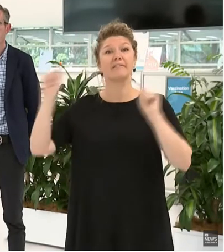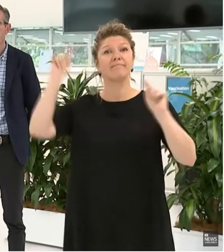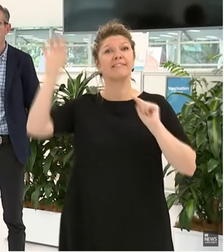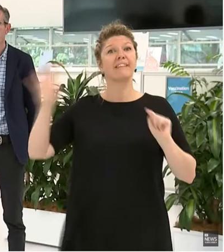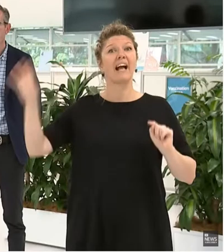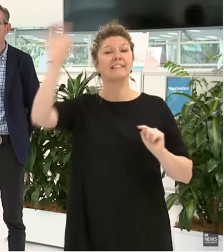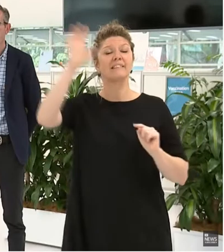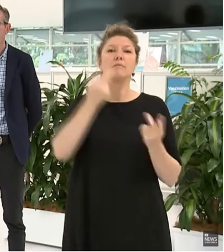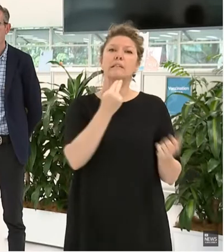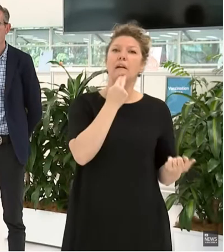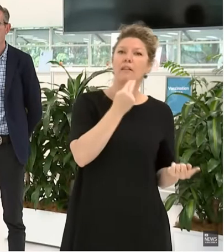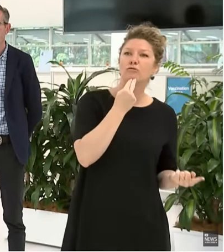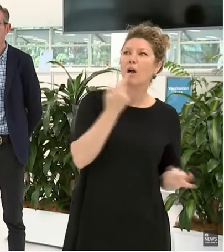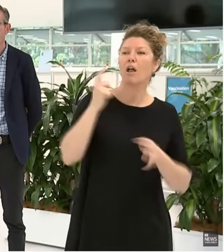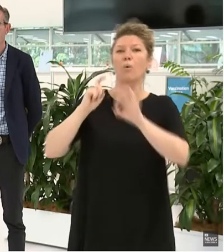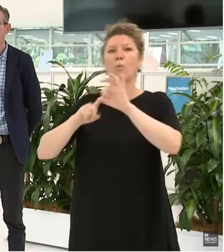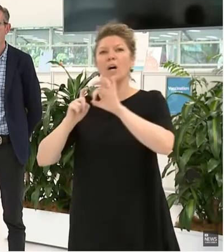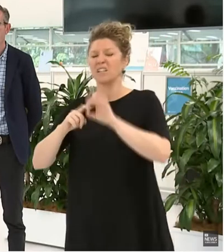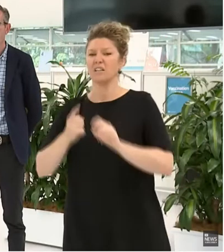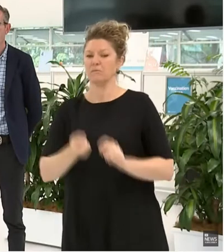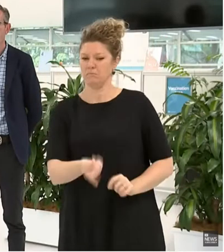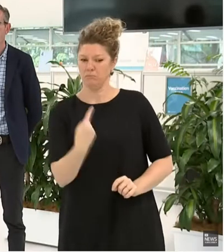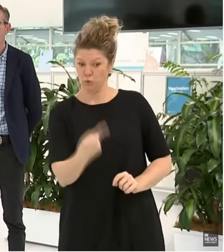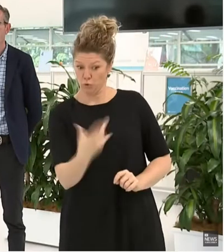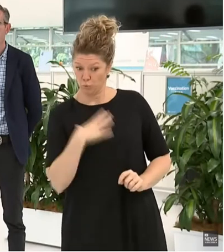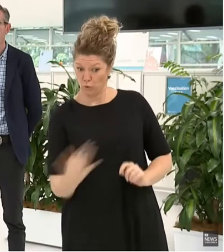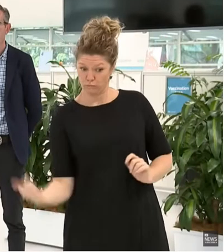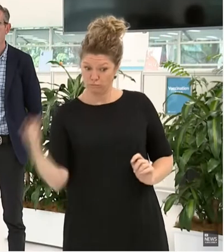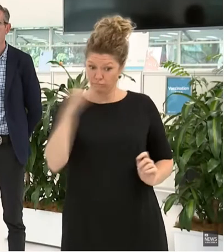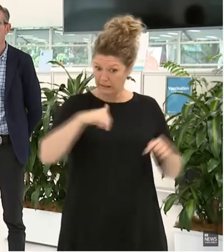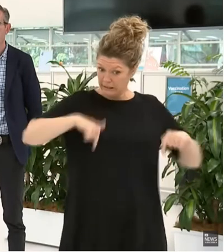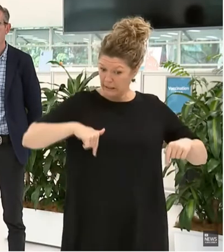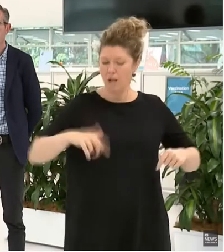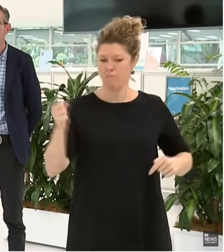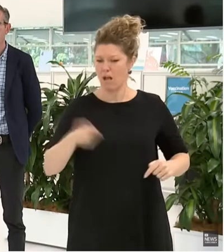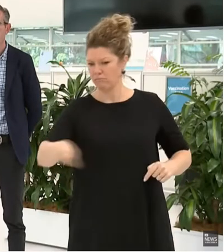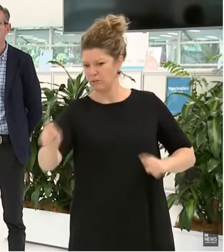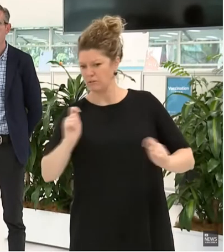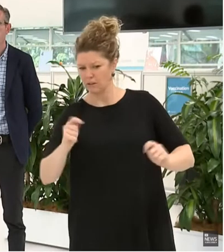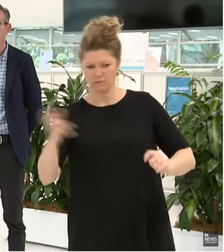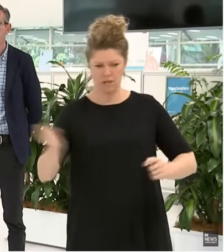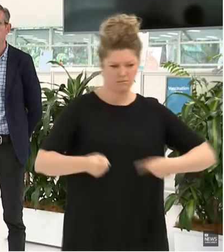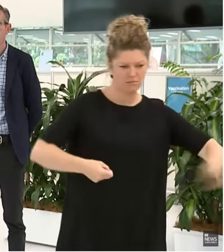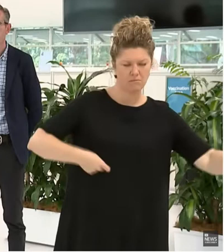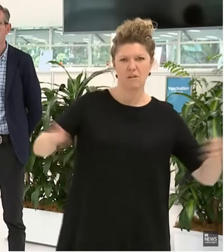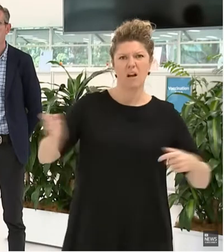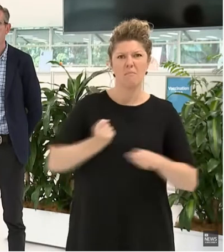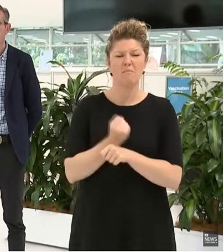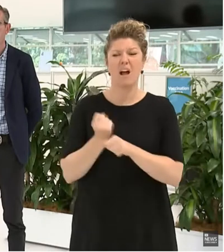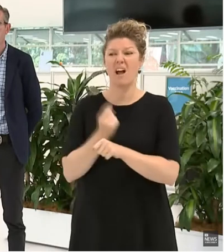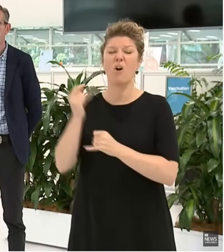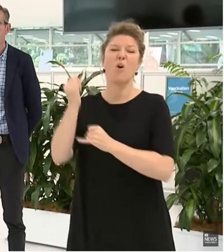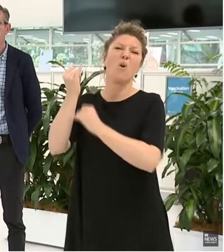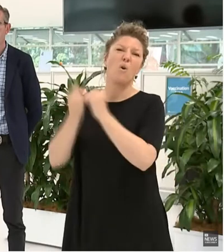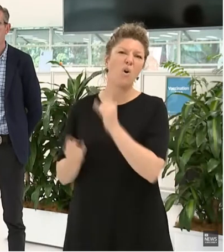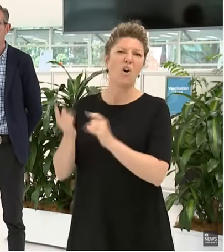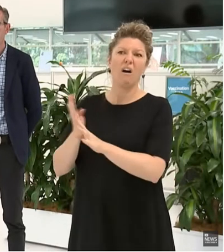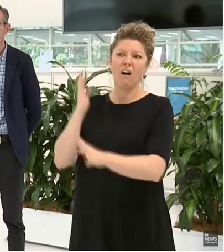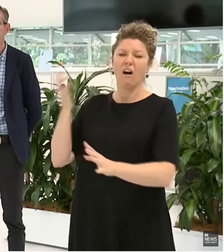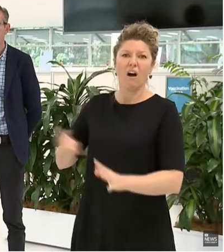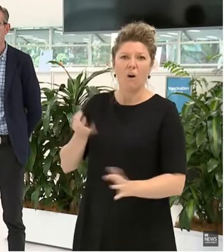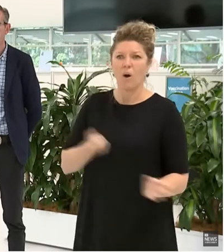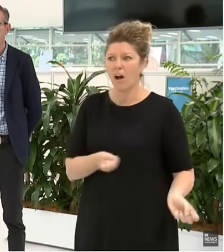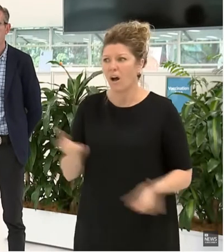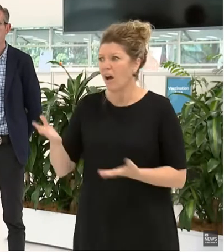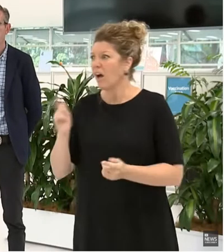Australia, Queensland and so on, are insisting on PCR tests for travel. Number one, as Health Minister, I certainly send again a message